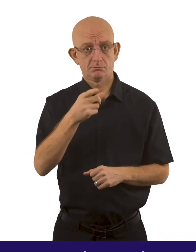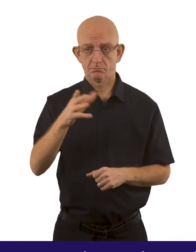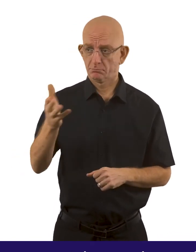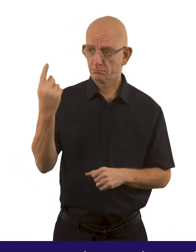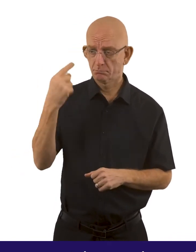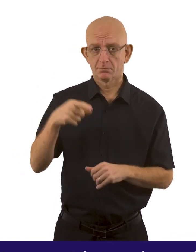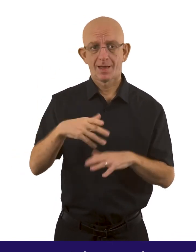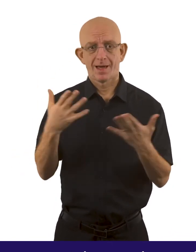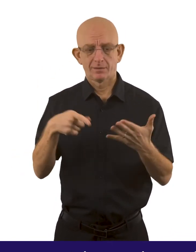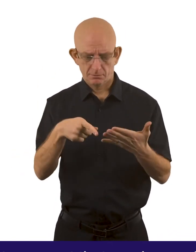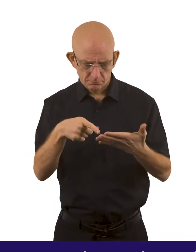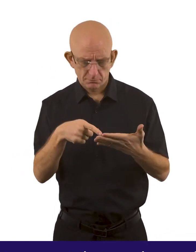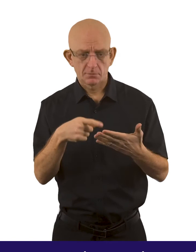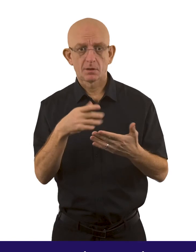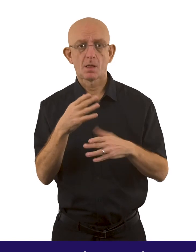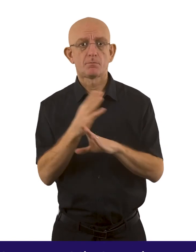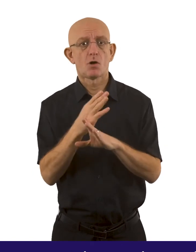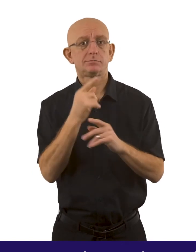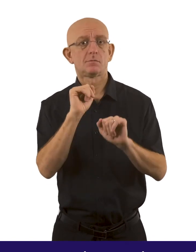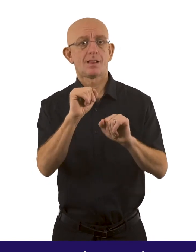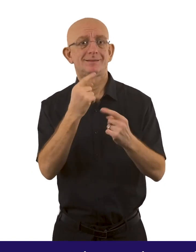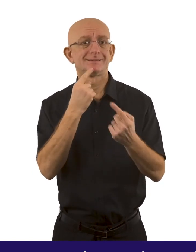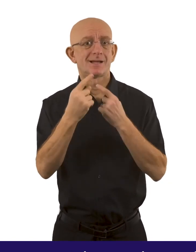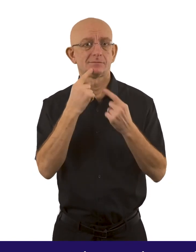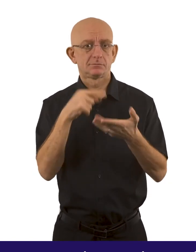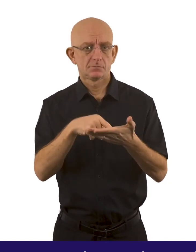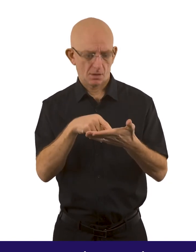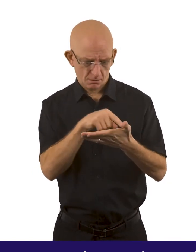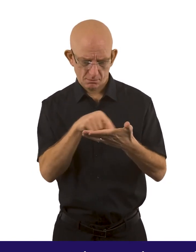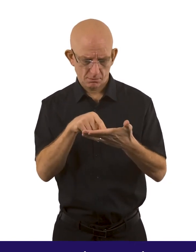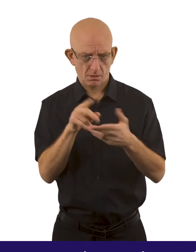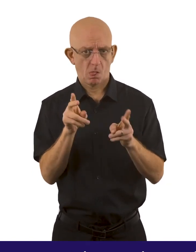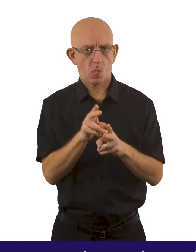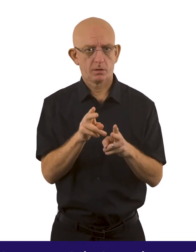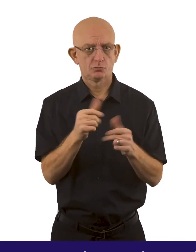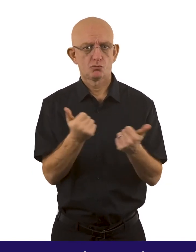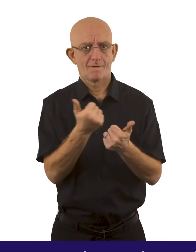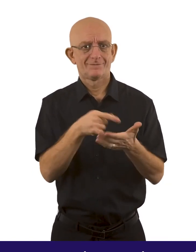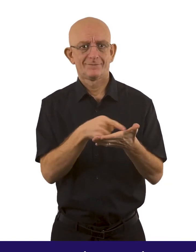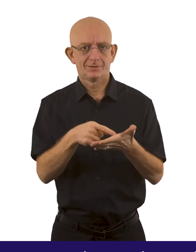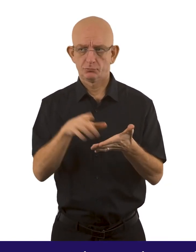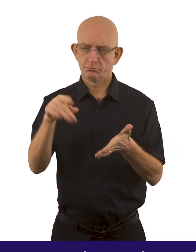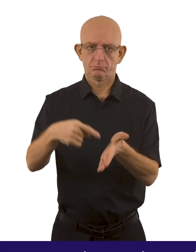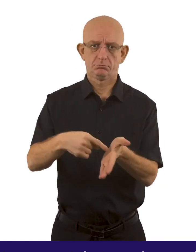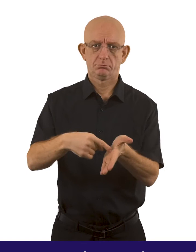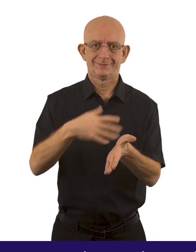You have the right to request that any incomplete personal data are completed, including by means of a